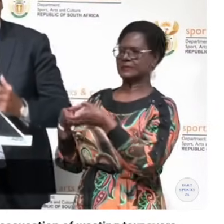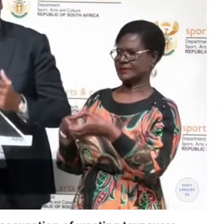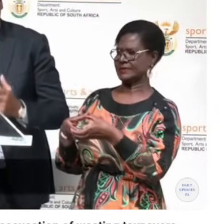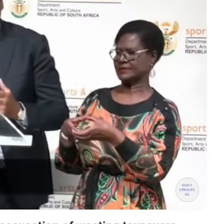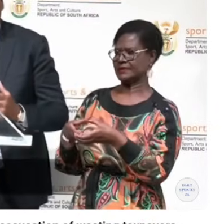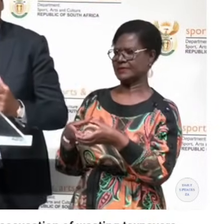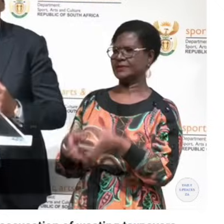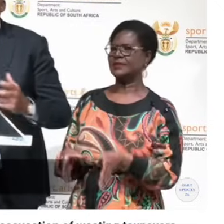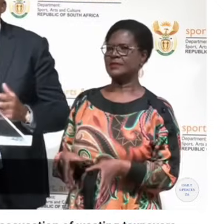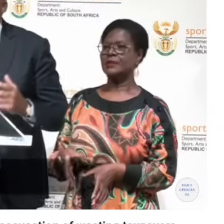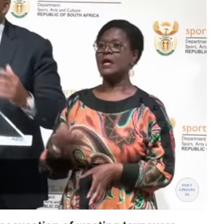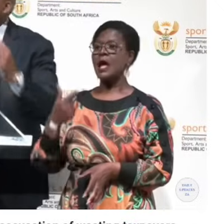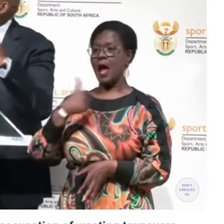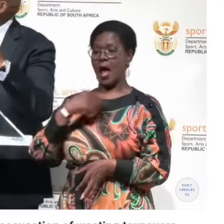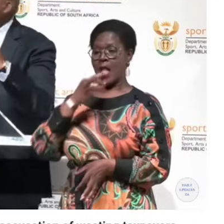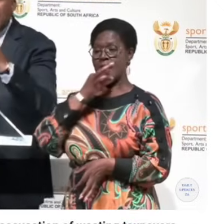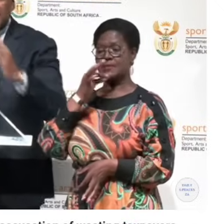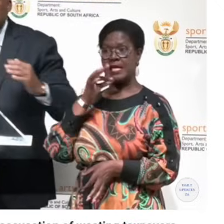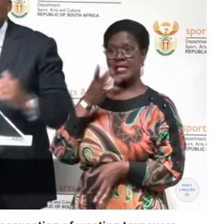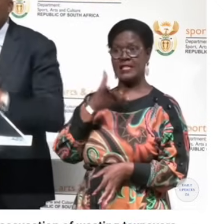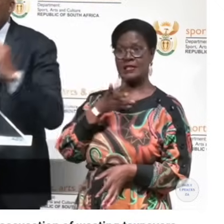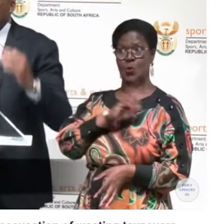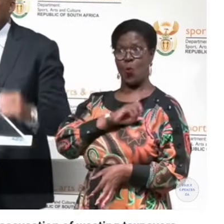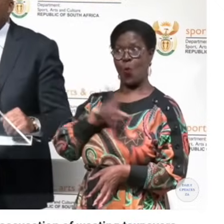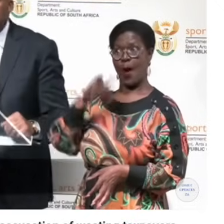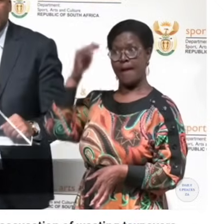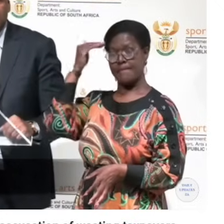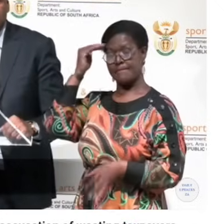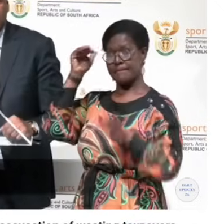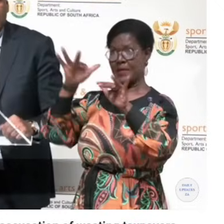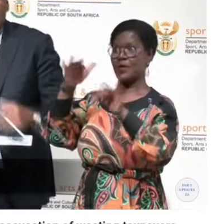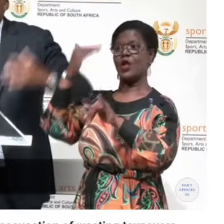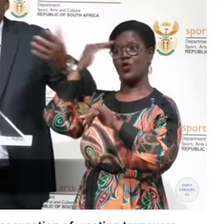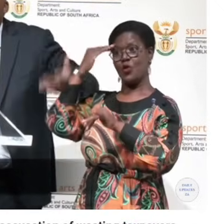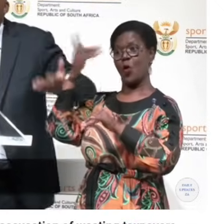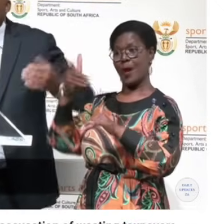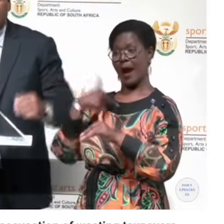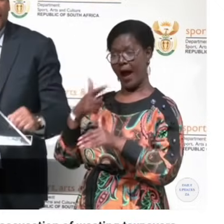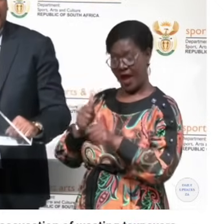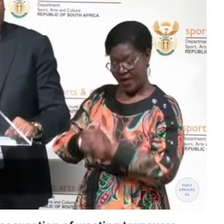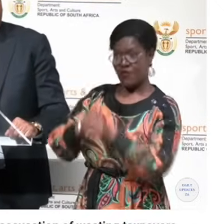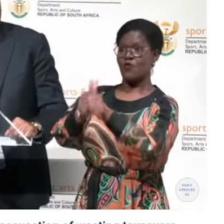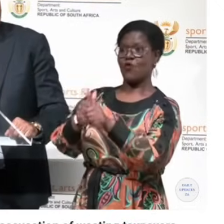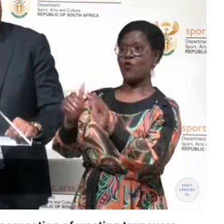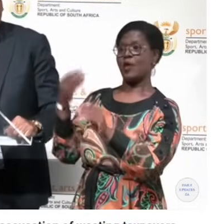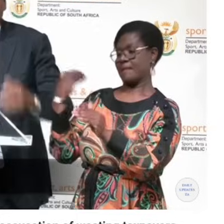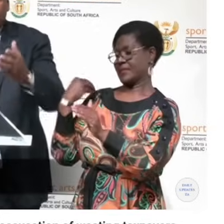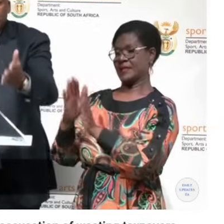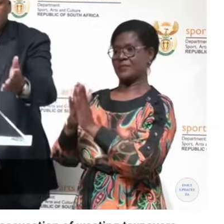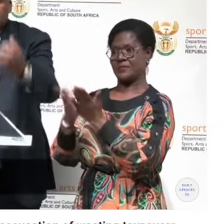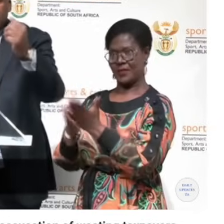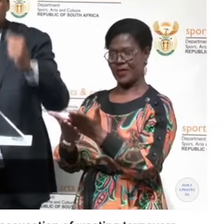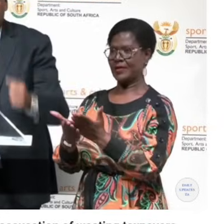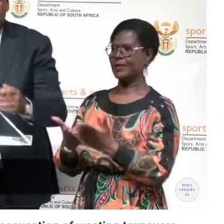I'm mentioning this so that people can know I've not done anything outside the ministerial handbook. I got there, I